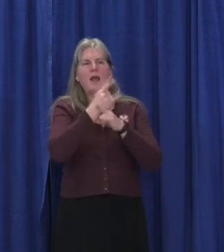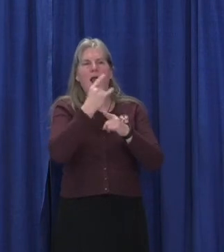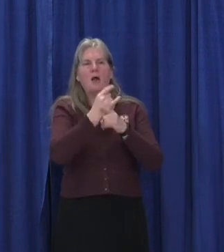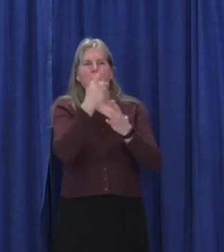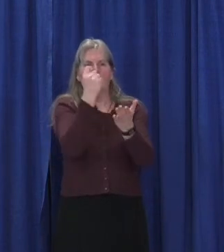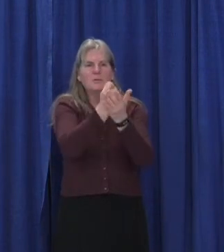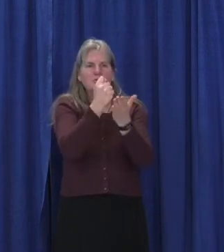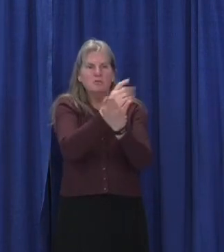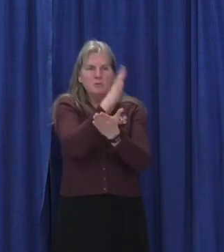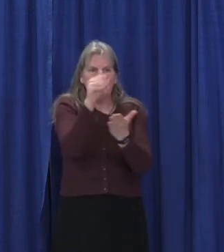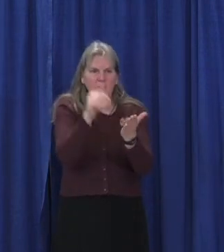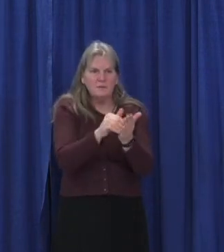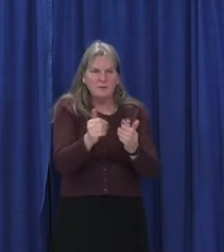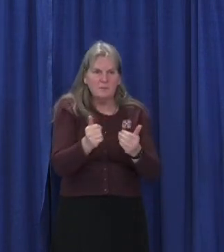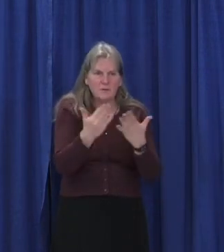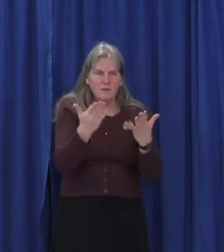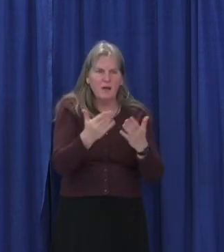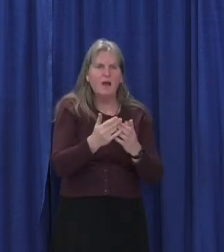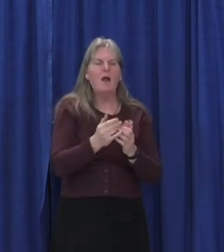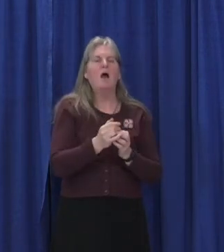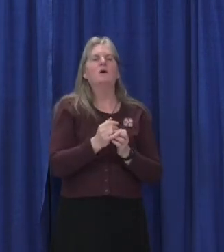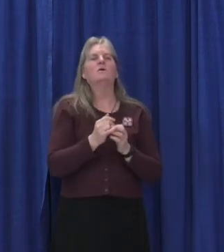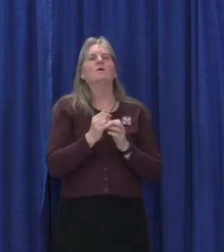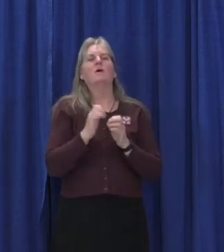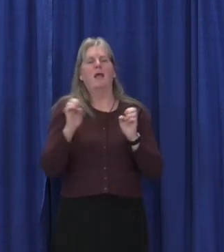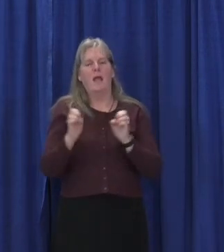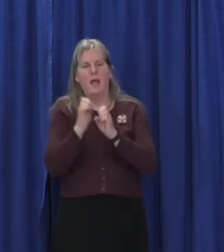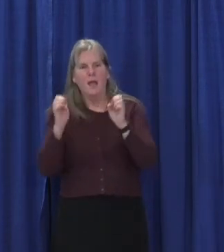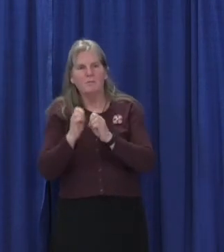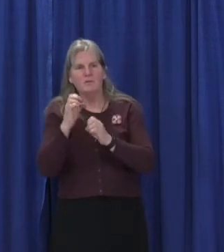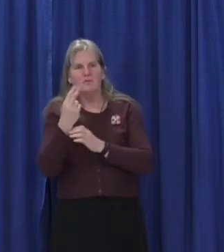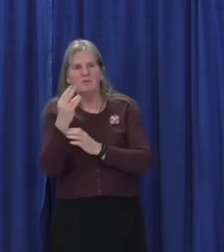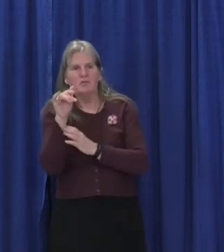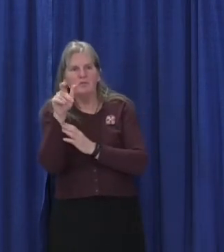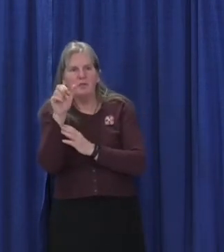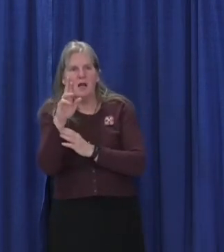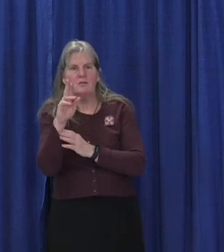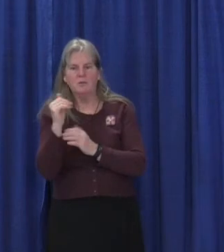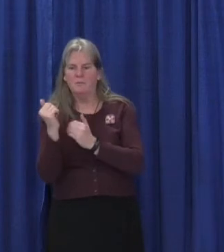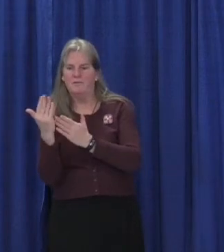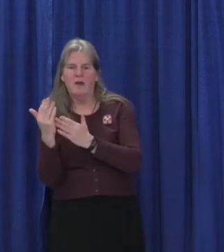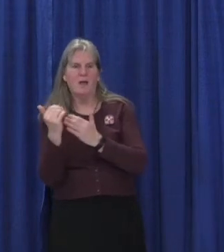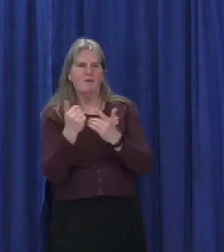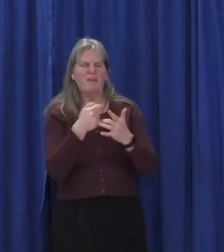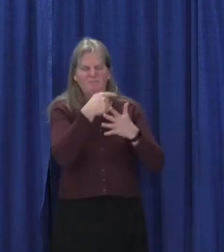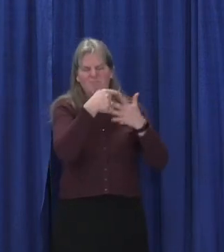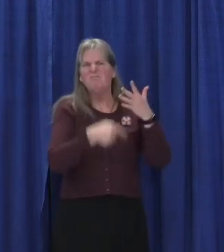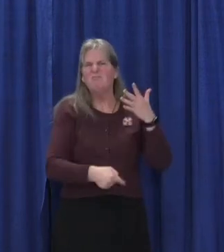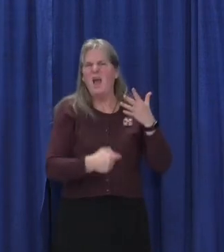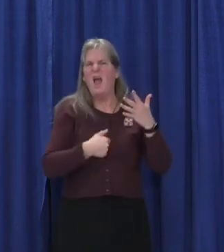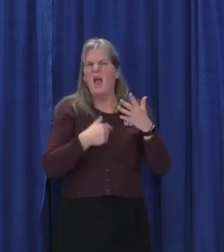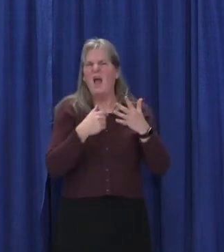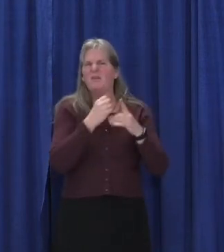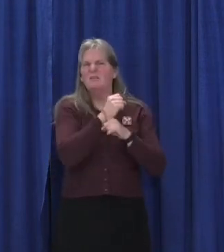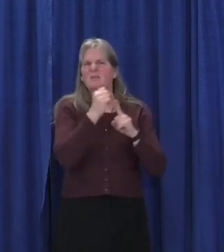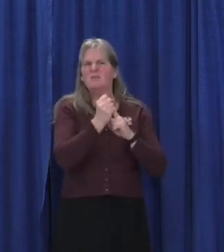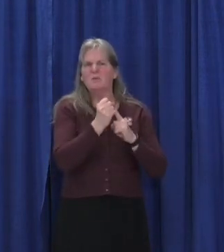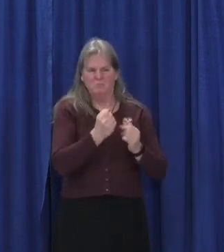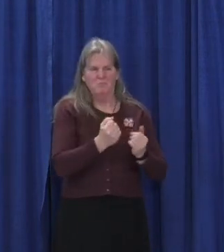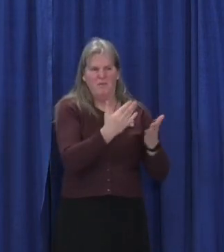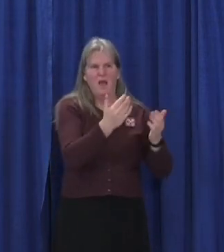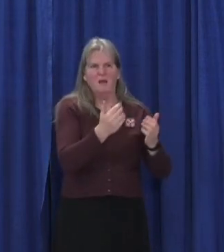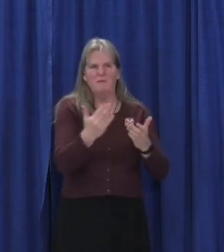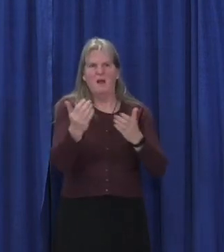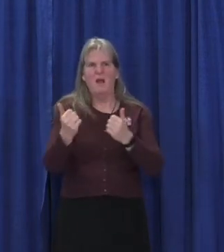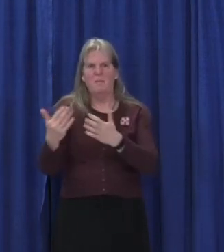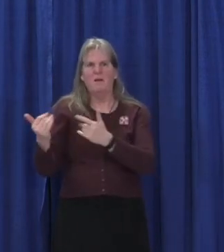at the Whitehorse Emergency Shelter. And just there's a huge list of settings, honestly, that we've used